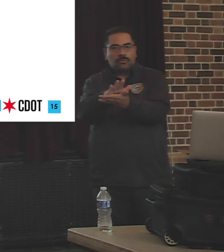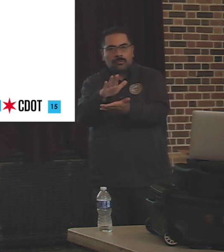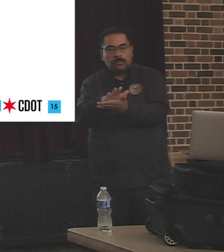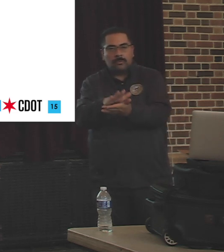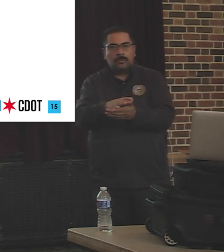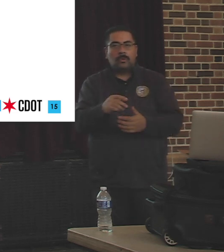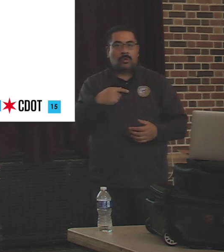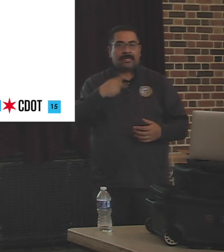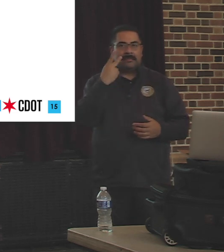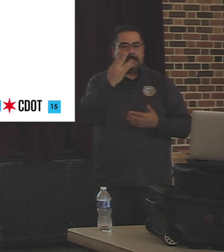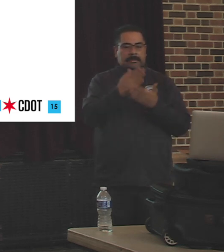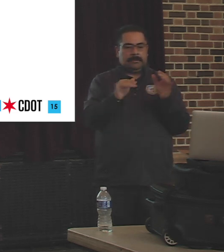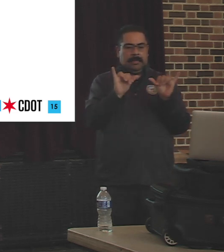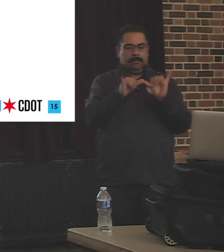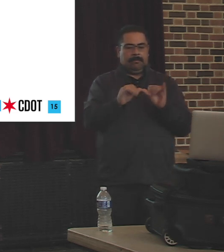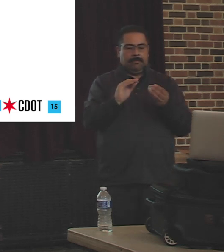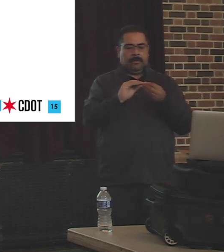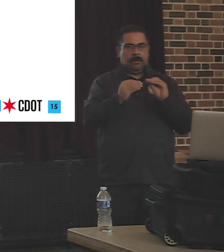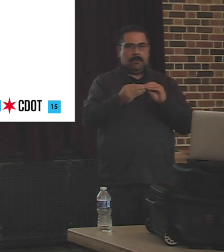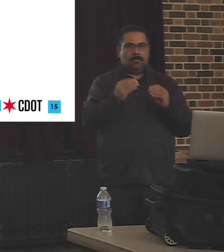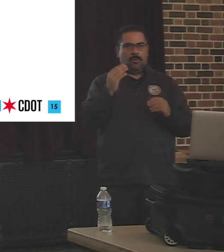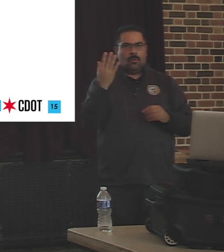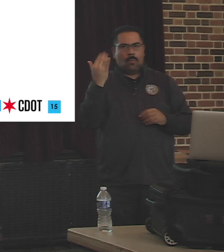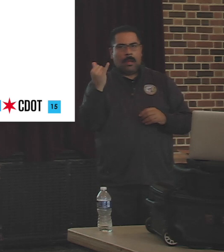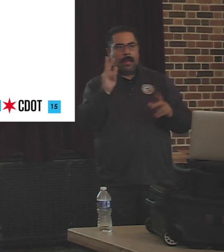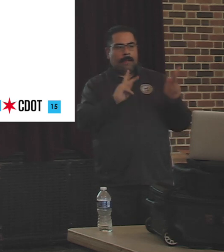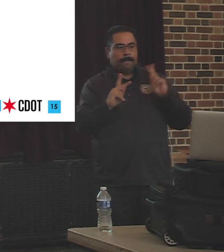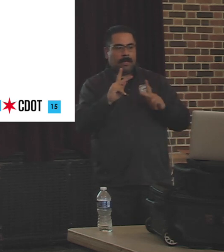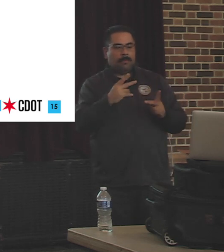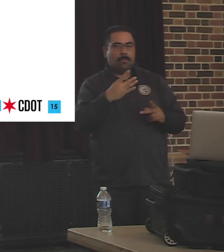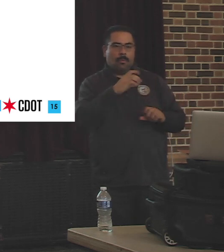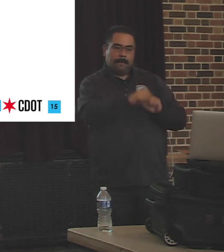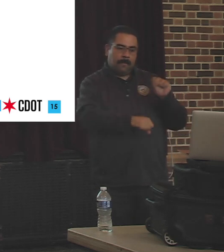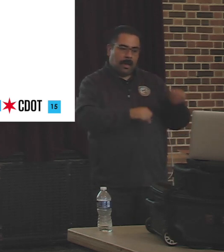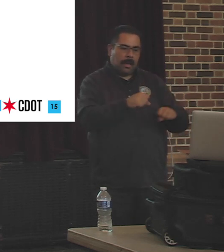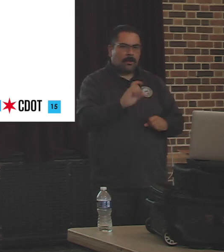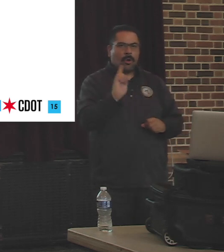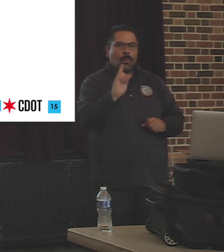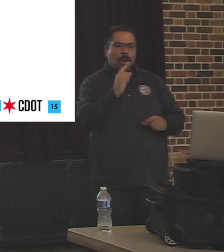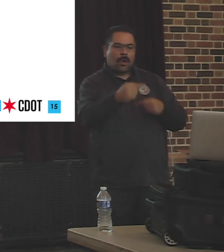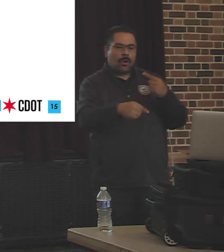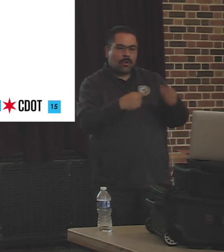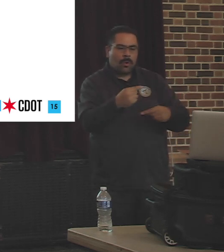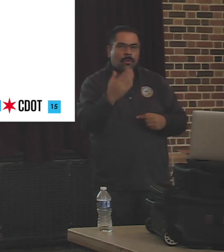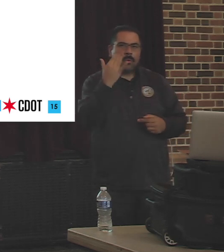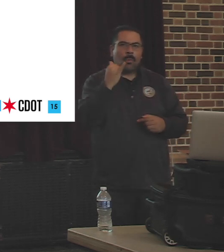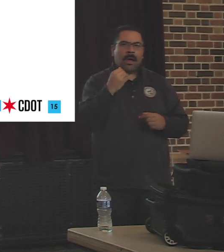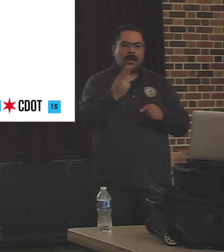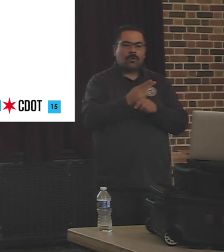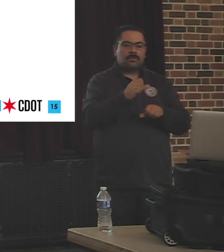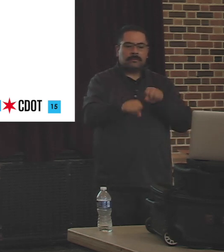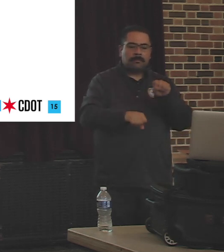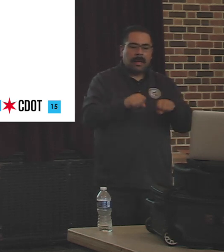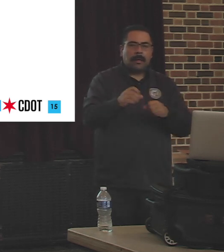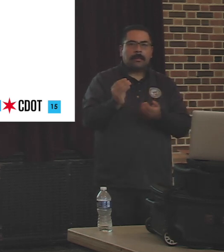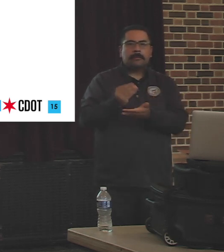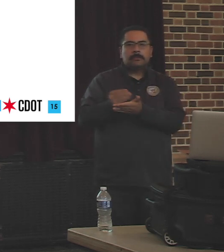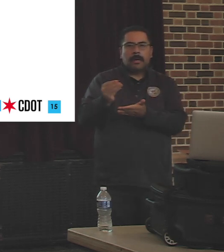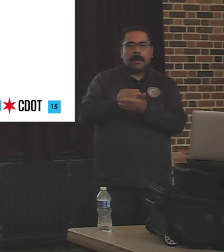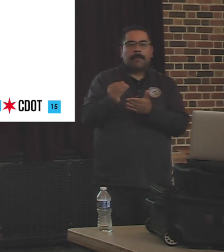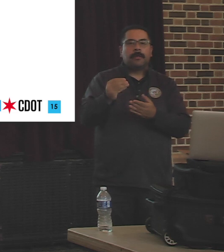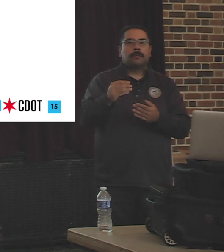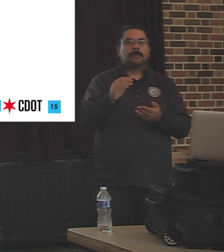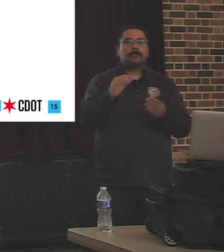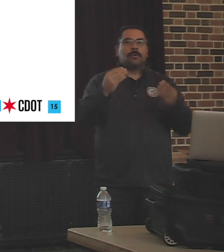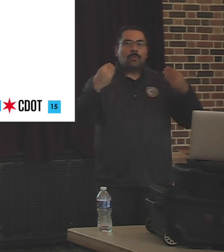metrics with why people are biking, where are they going, why are they using a bike, shopping, retail, dining is